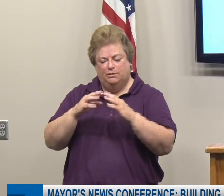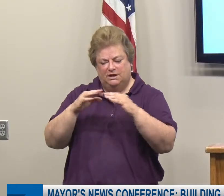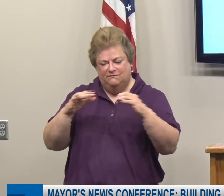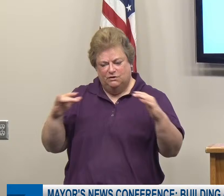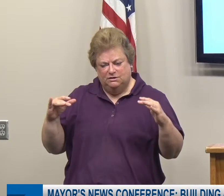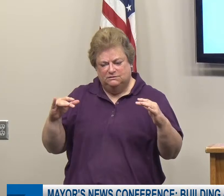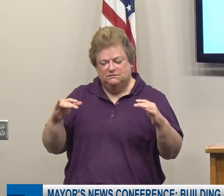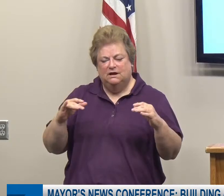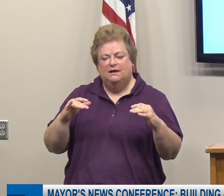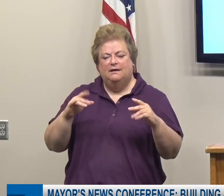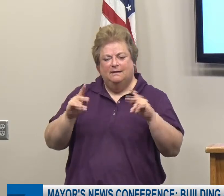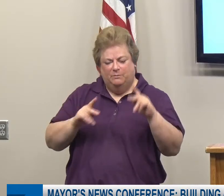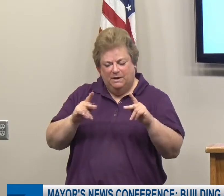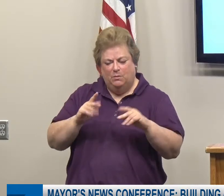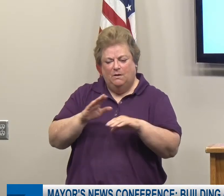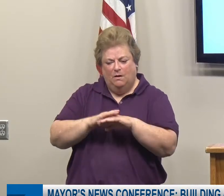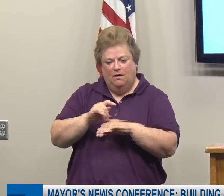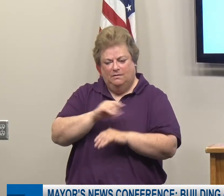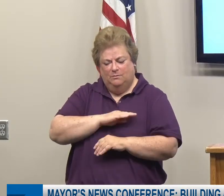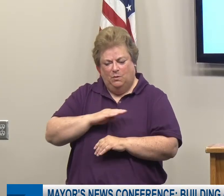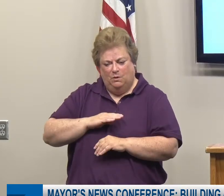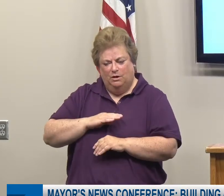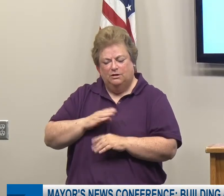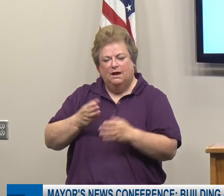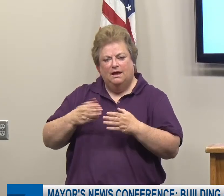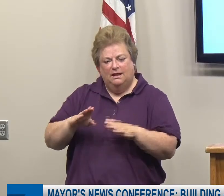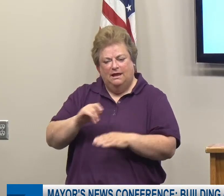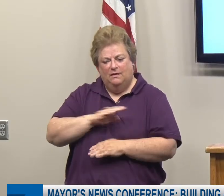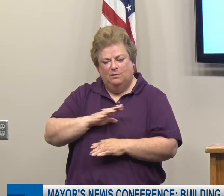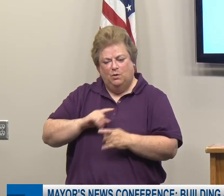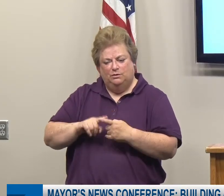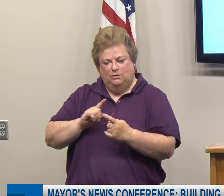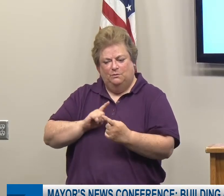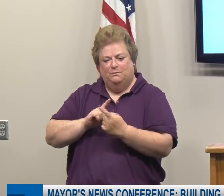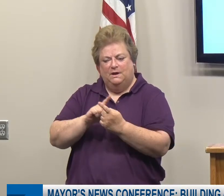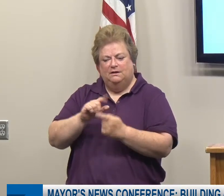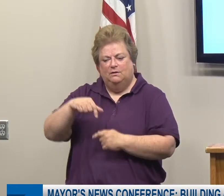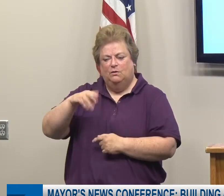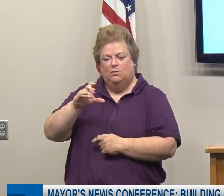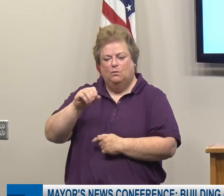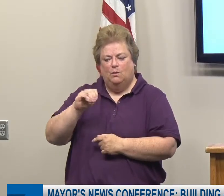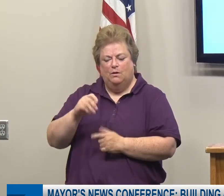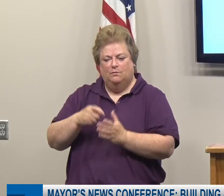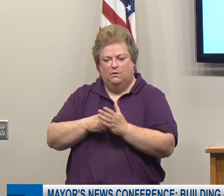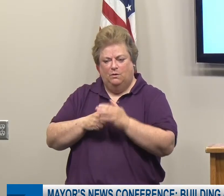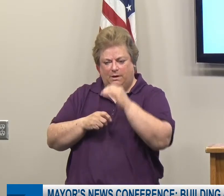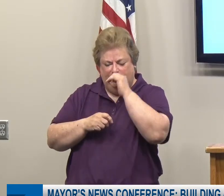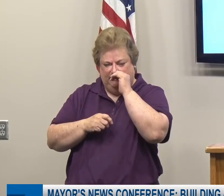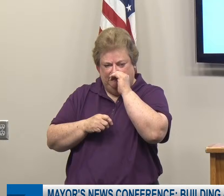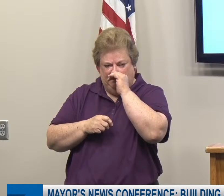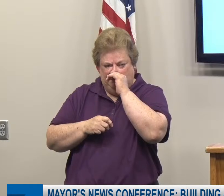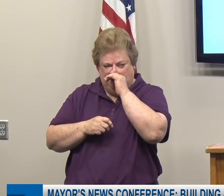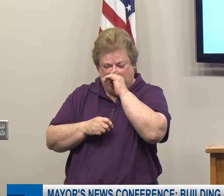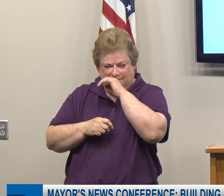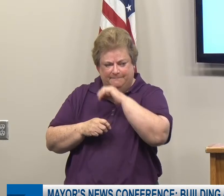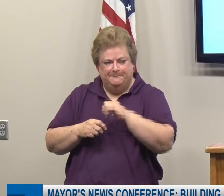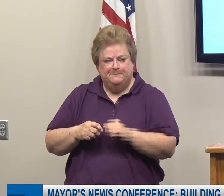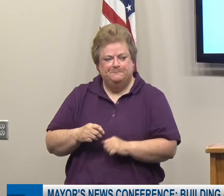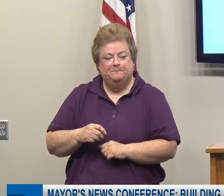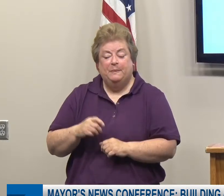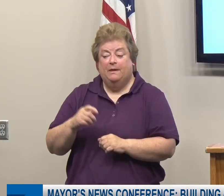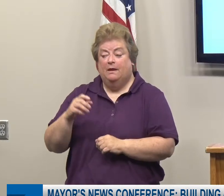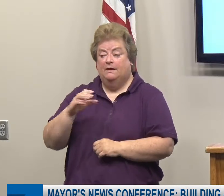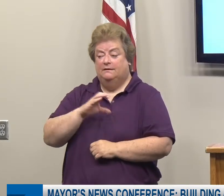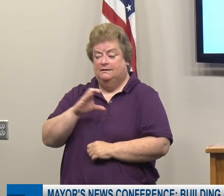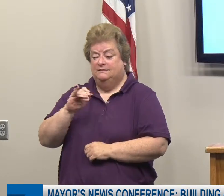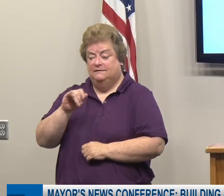community members to serve on the board and will allow the board to more easily meet their quorum requirements. Subject to approval by the City